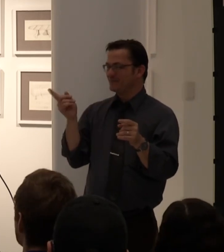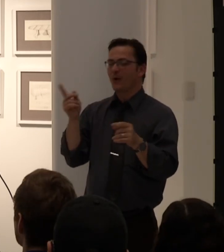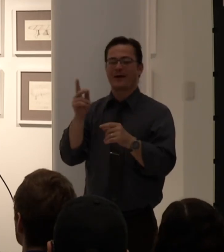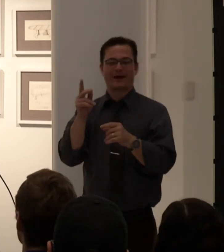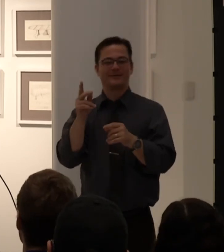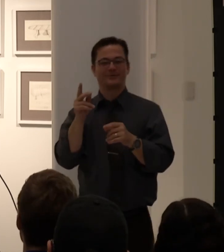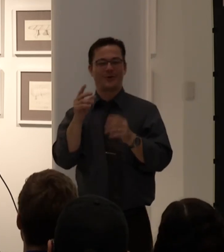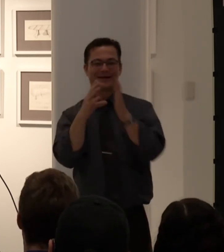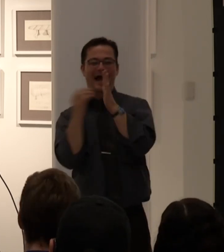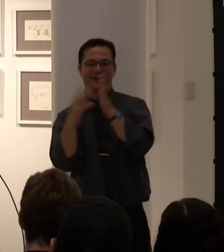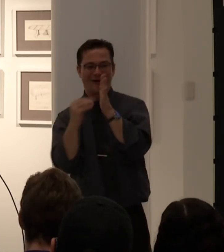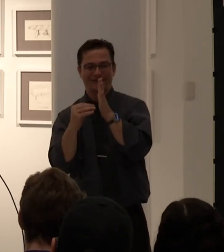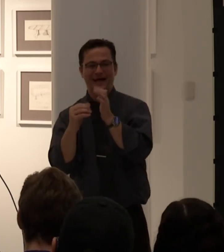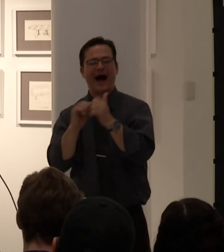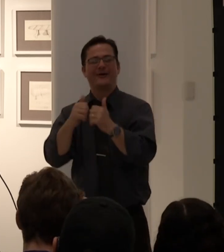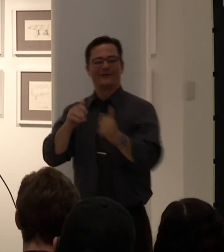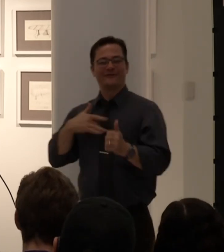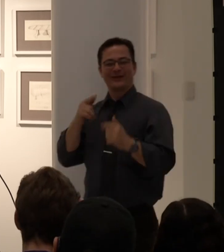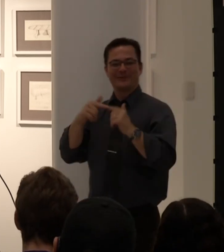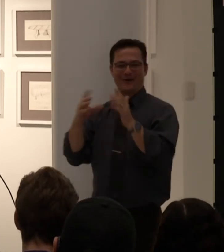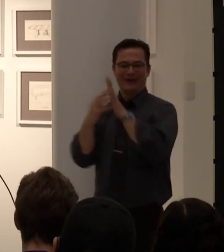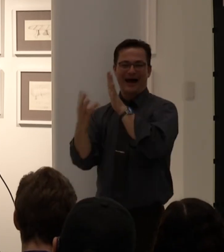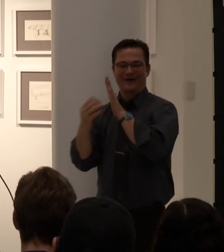Knockoffs. How do you feel about knockoffs?